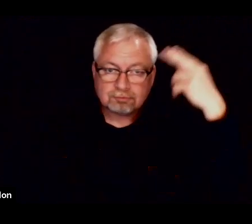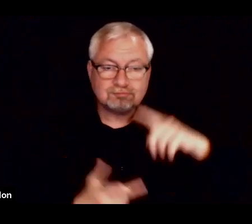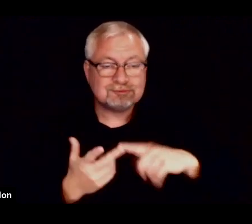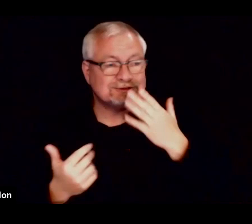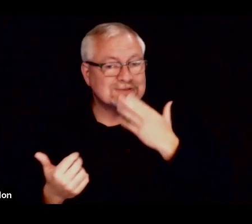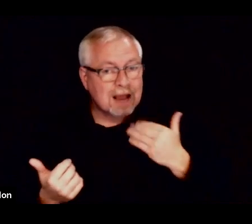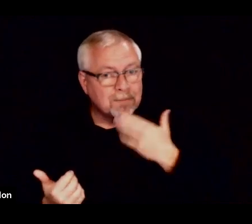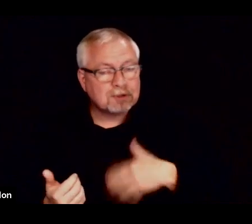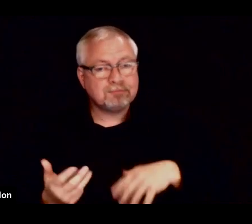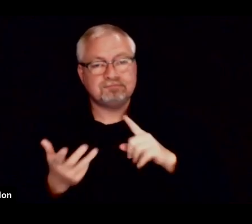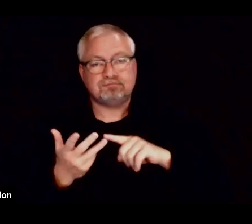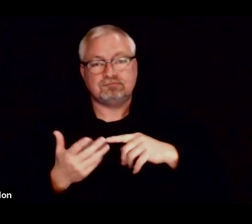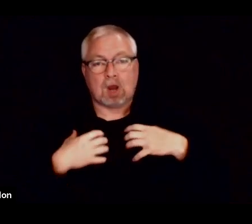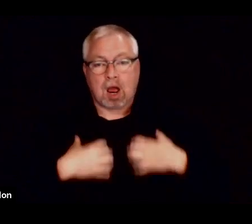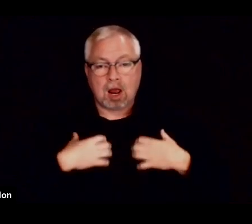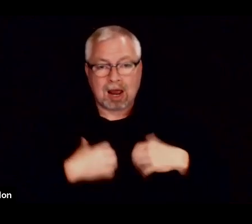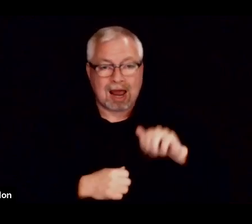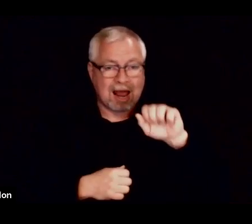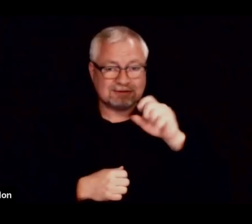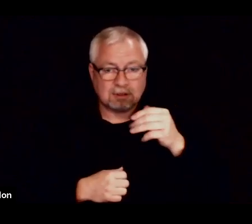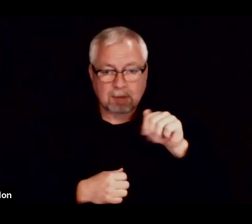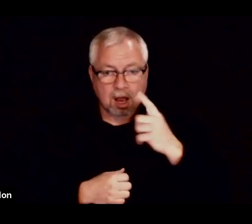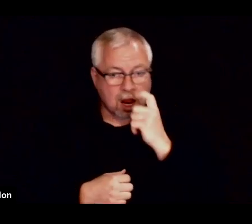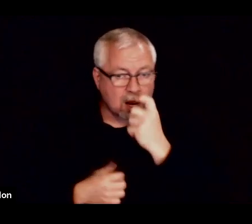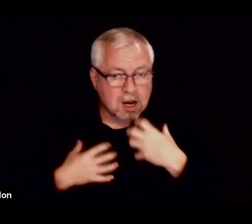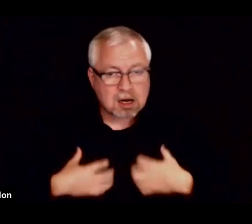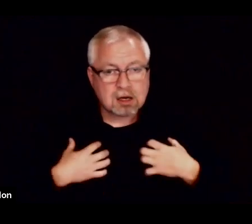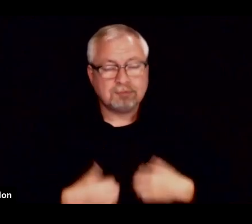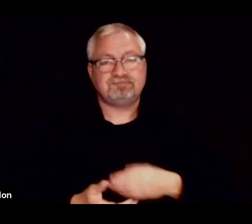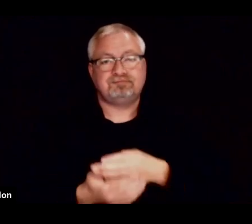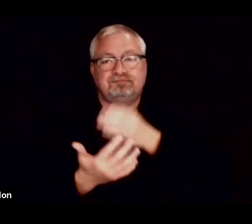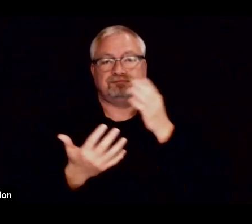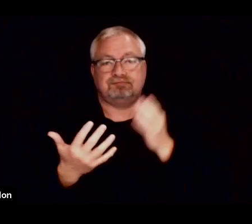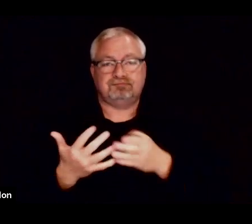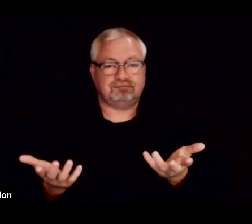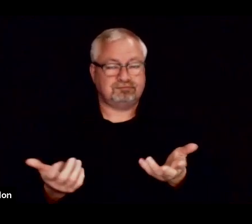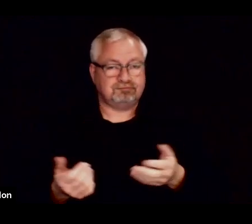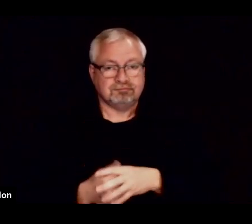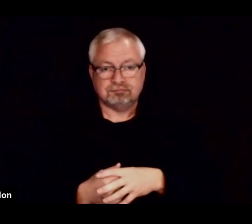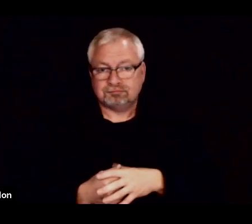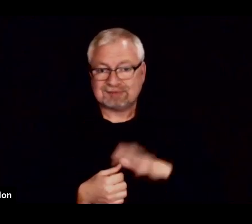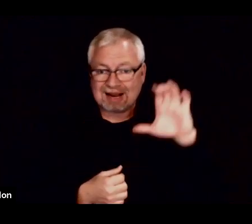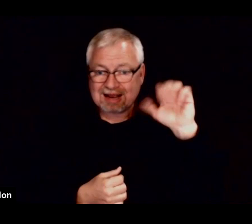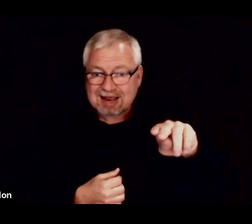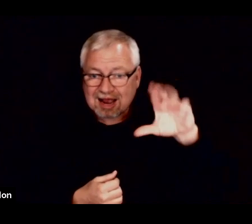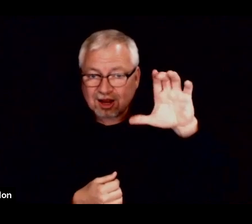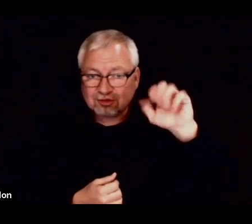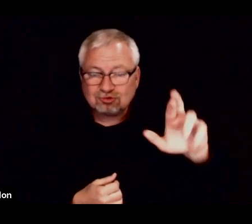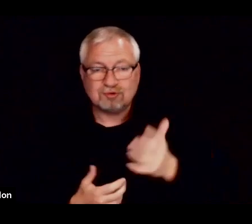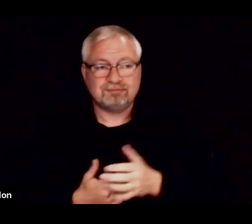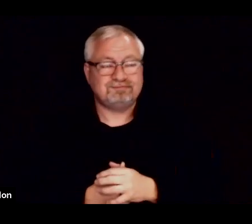cardiovascular disease, chronic obstructive pulmonary disease, and cancer, as well